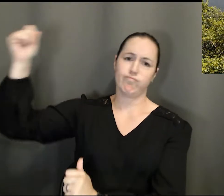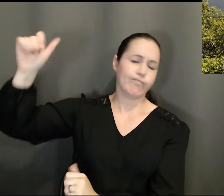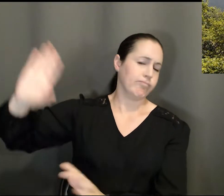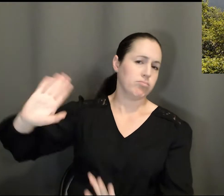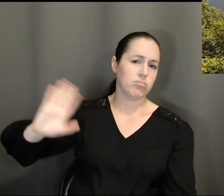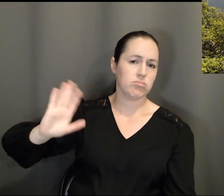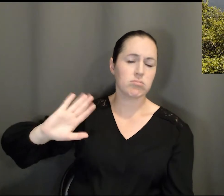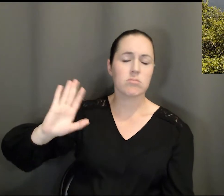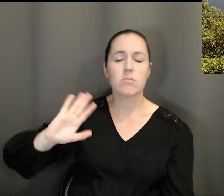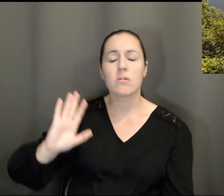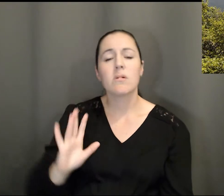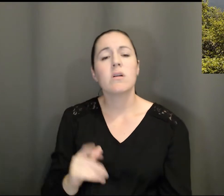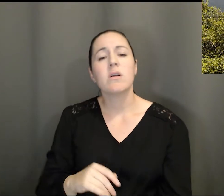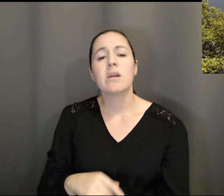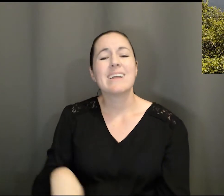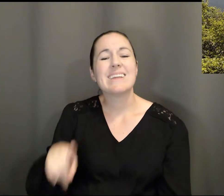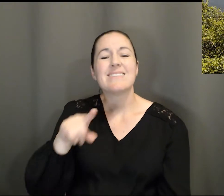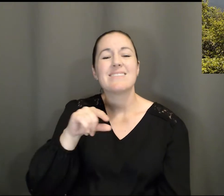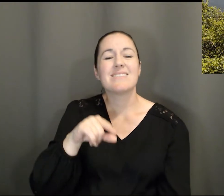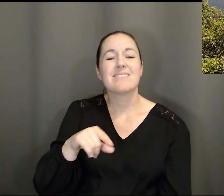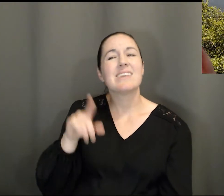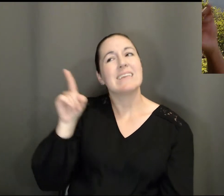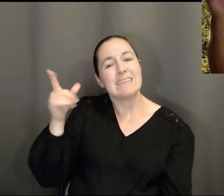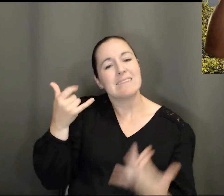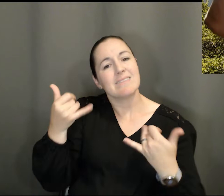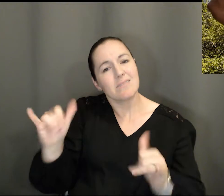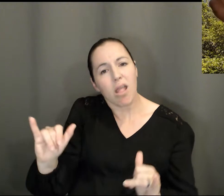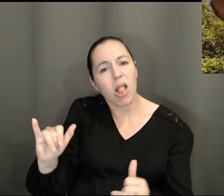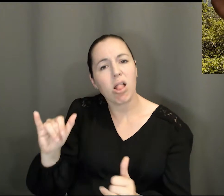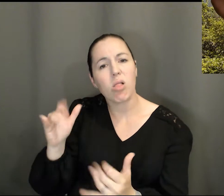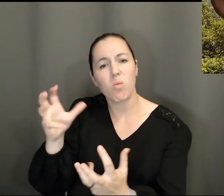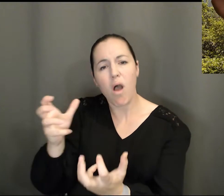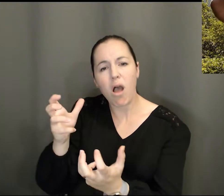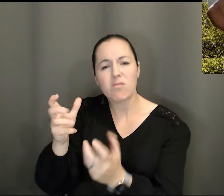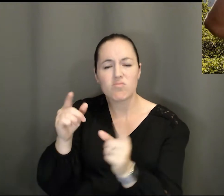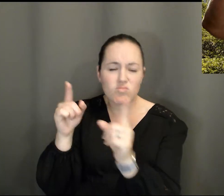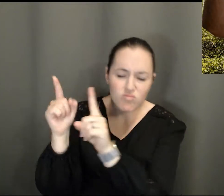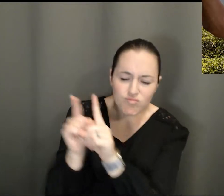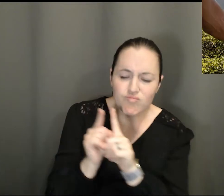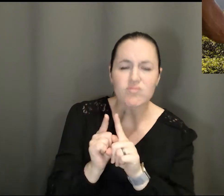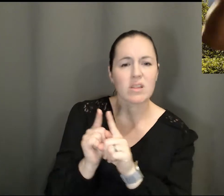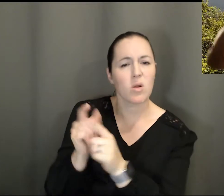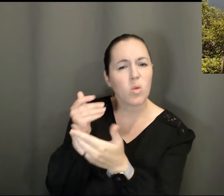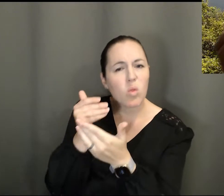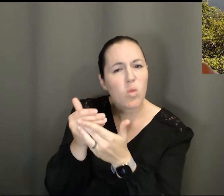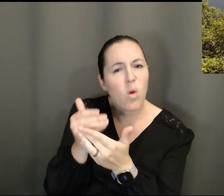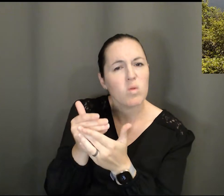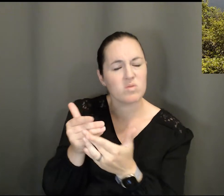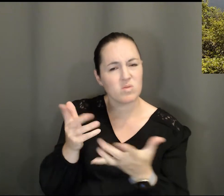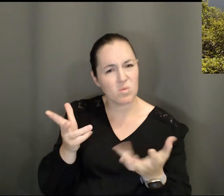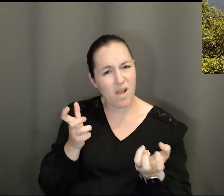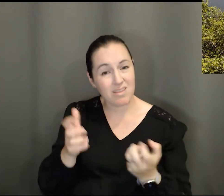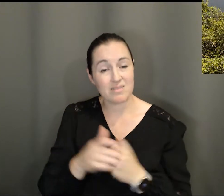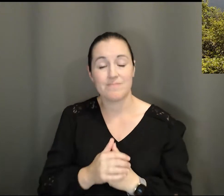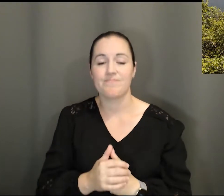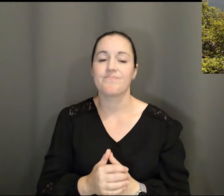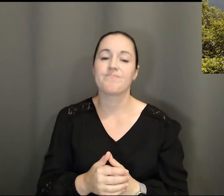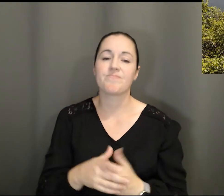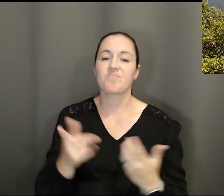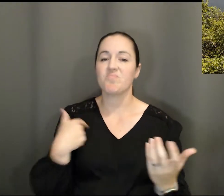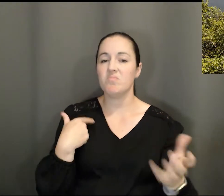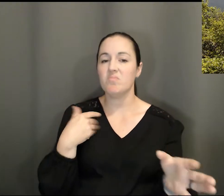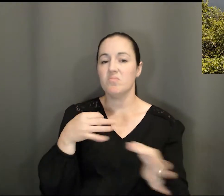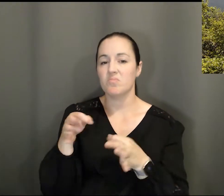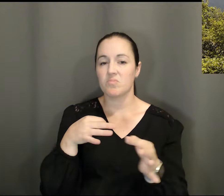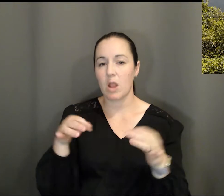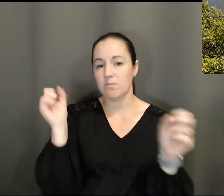were talking about just a minute ago. Let me give you an illustration of that. In the beginning, God's people, they had a name for God. But it was a